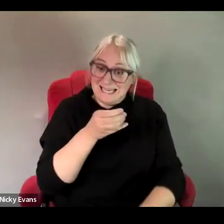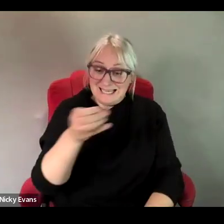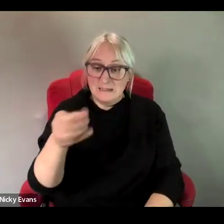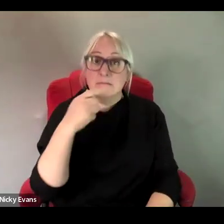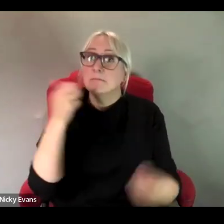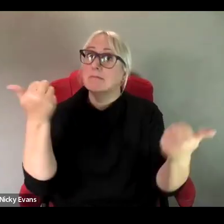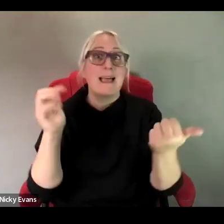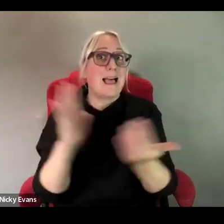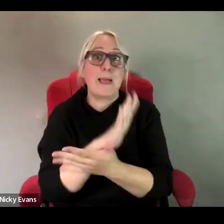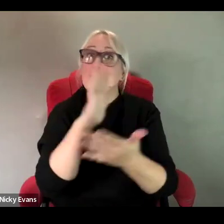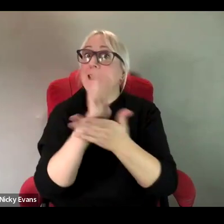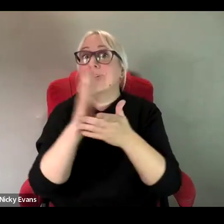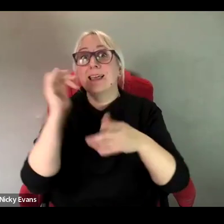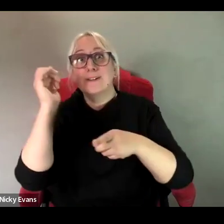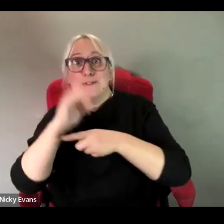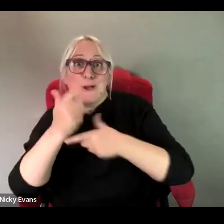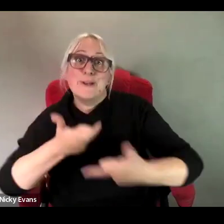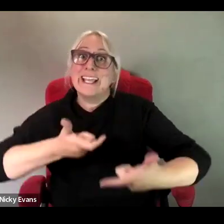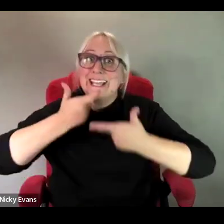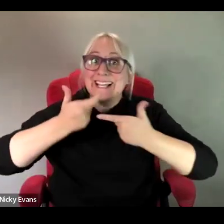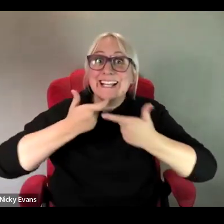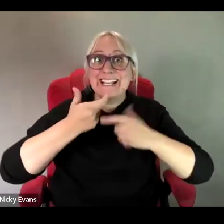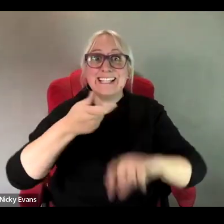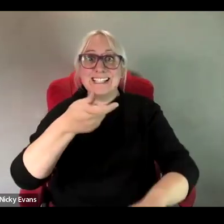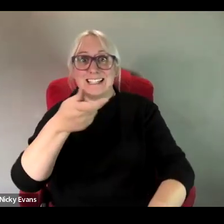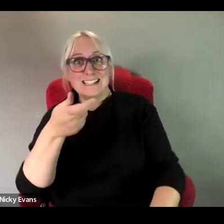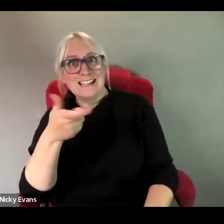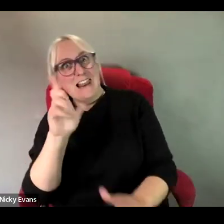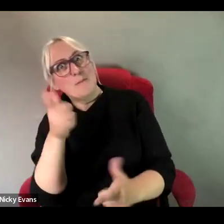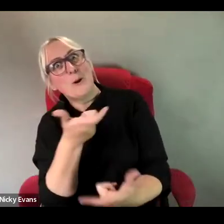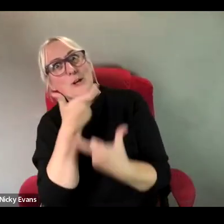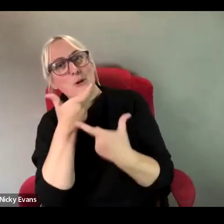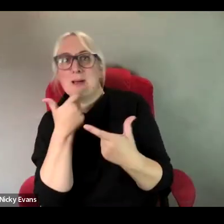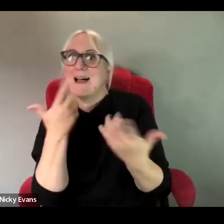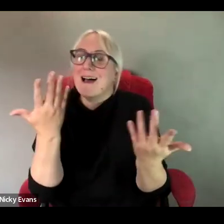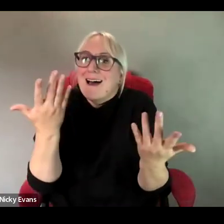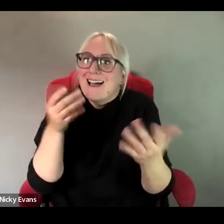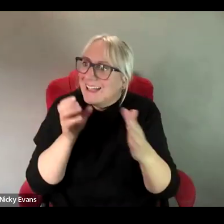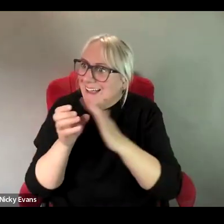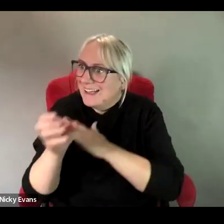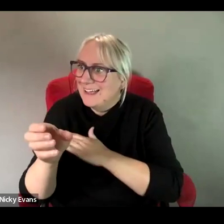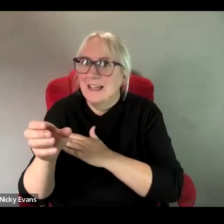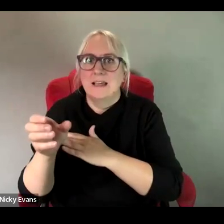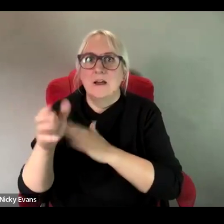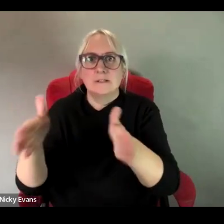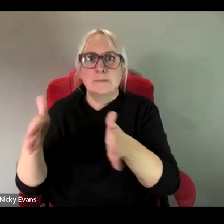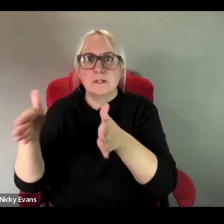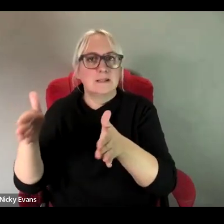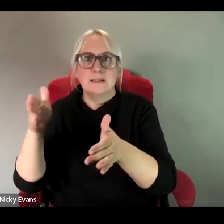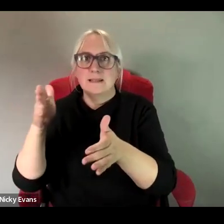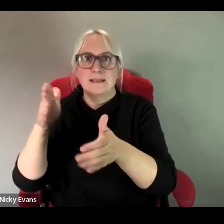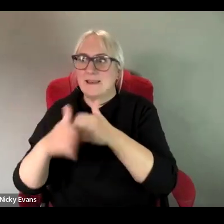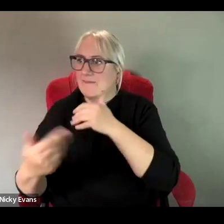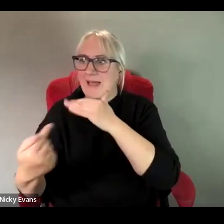happy, joking, scouse, sense of humour man, and never came out alive. So this, and he wasn't